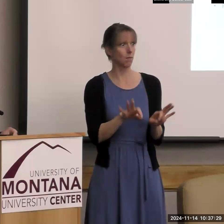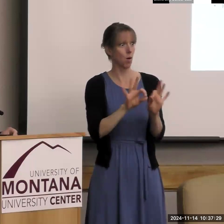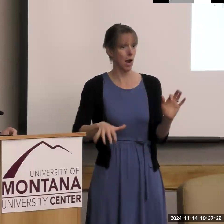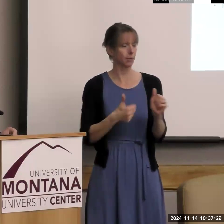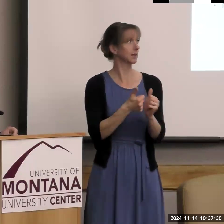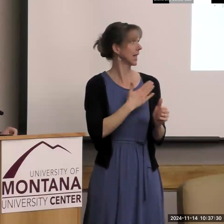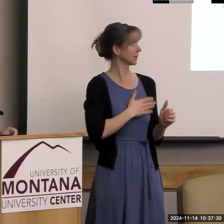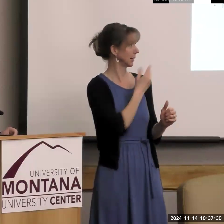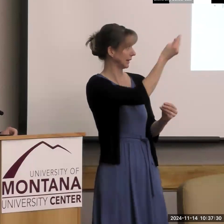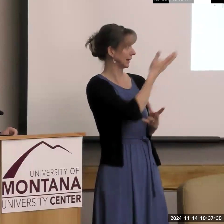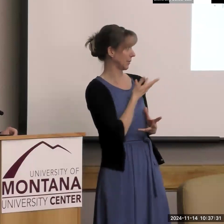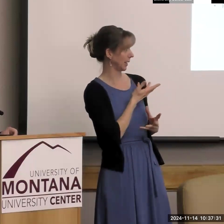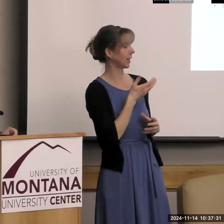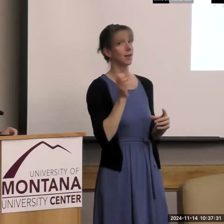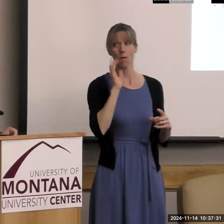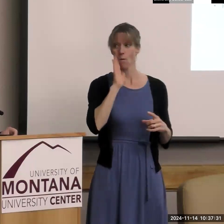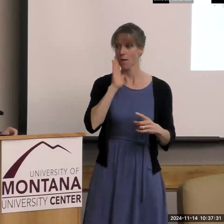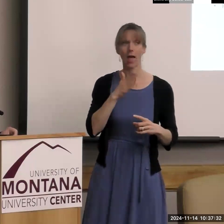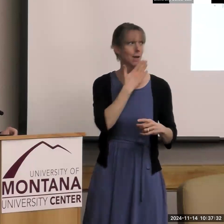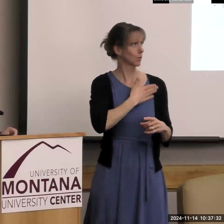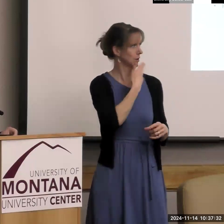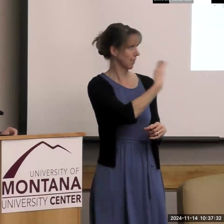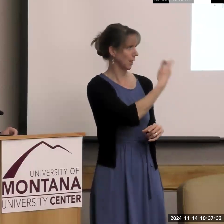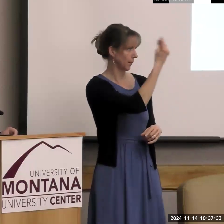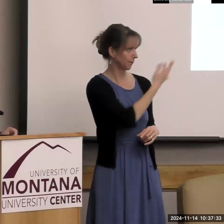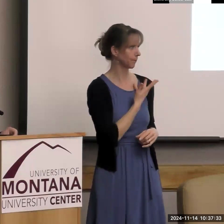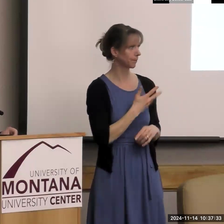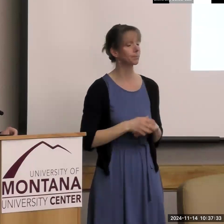Please do forward it to me. Will do. I appreciate that.